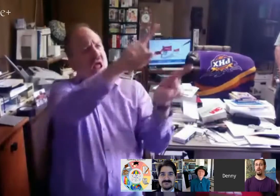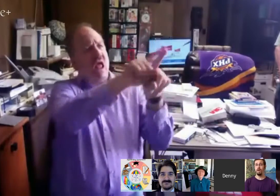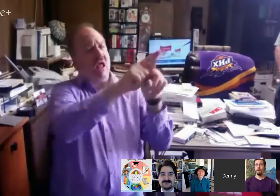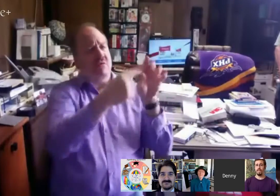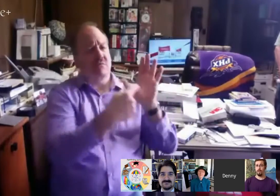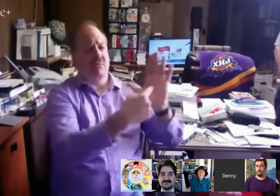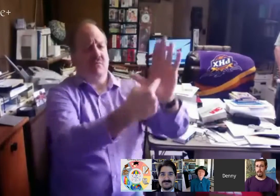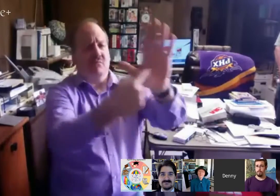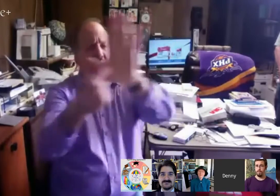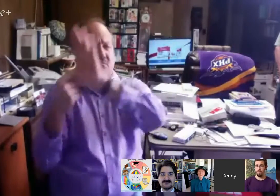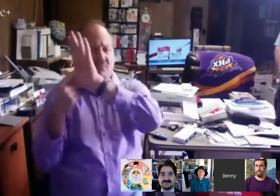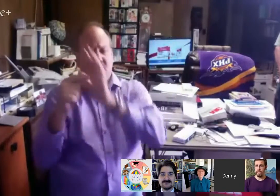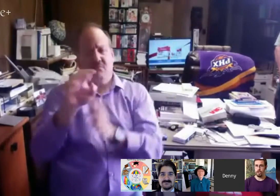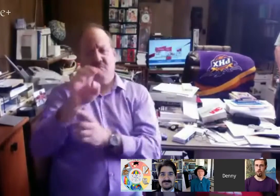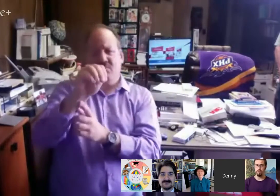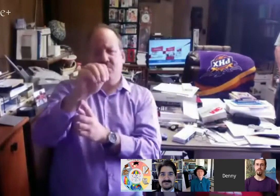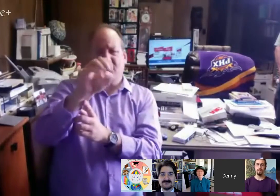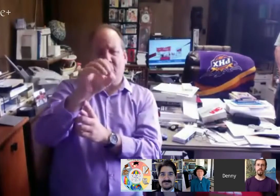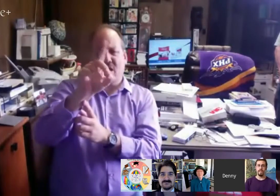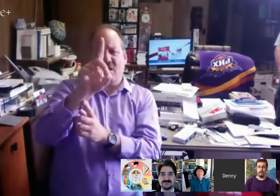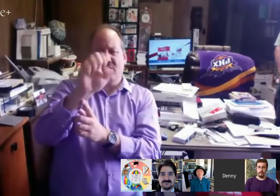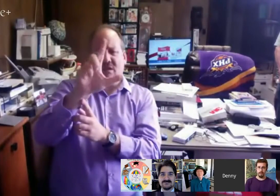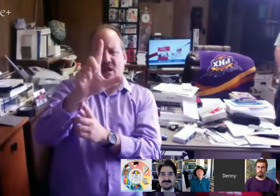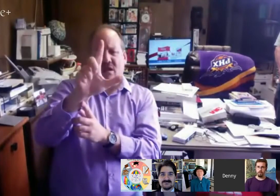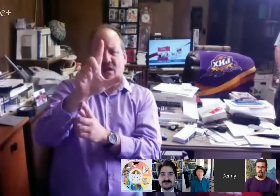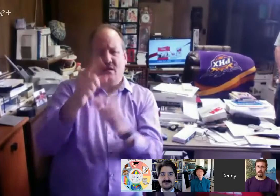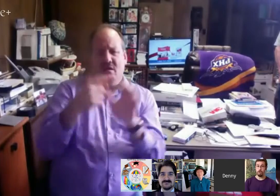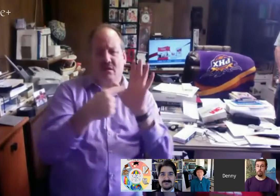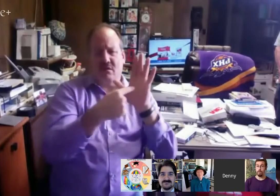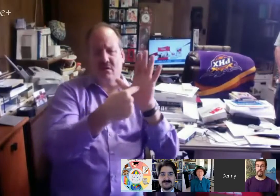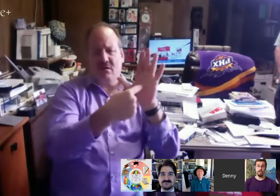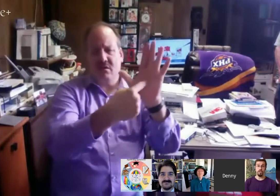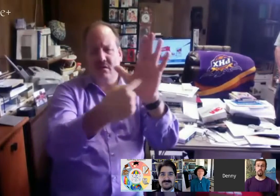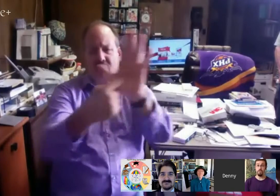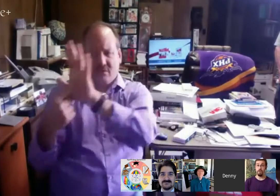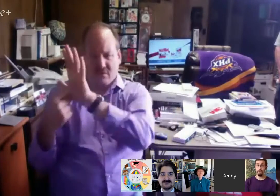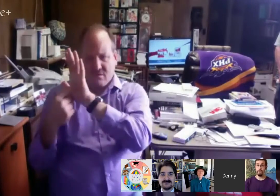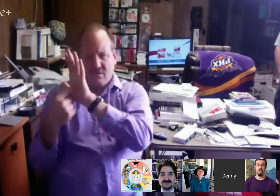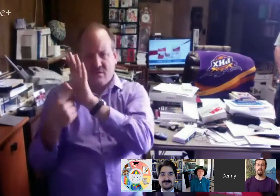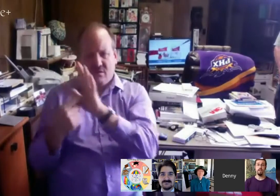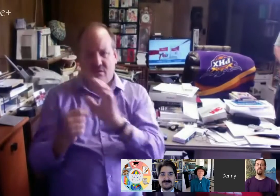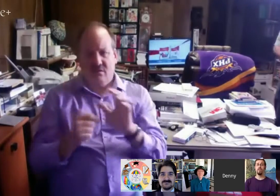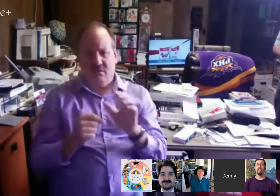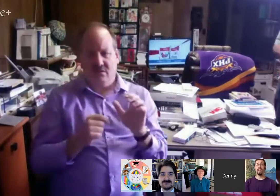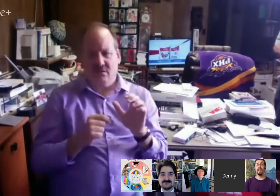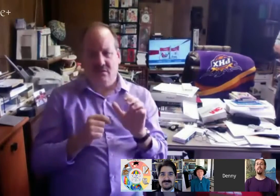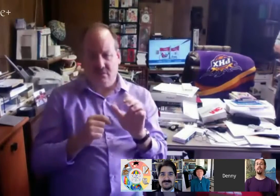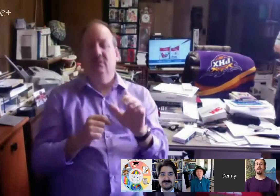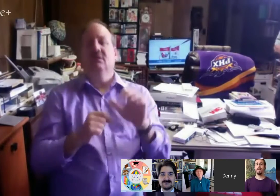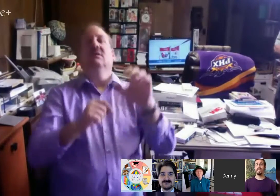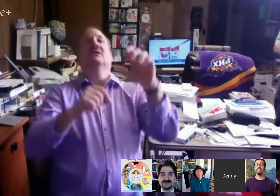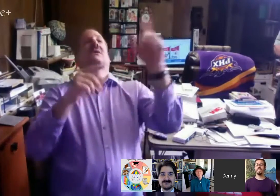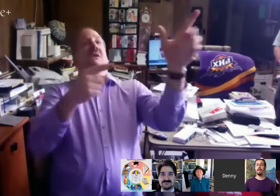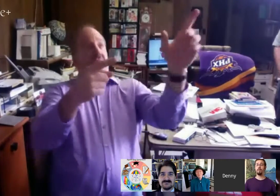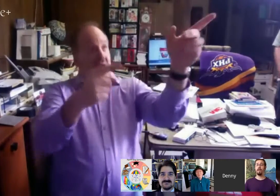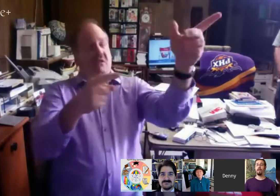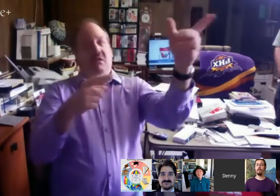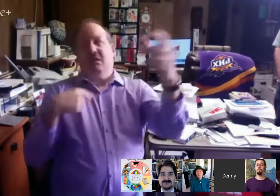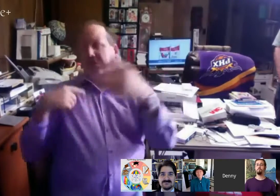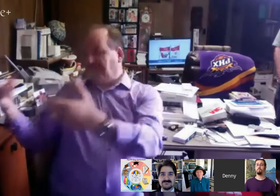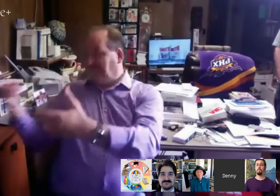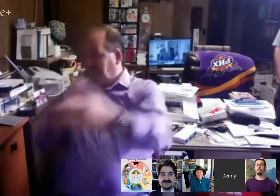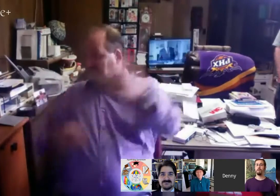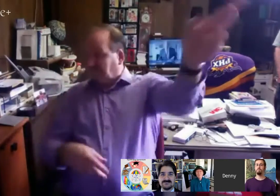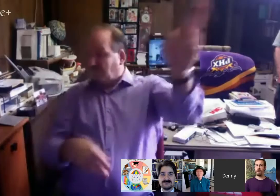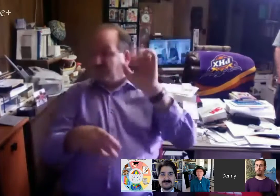thing where to get the interpreters to provide interpretation for everyone. And so you'd have to set up